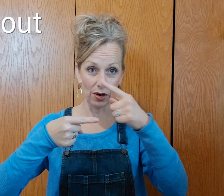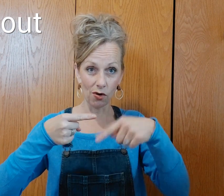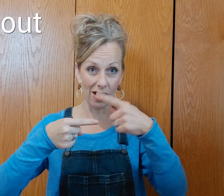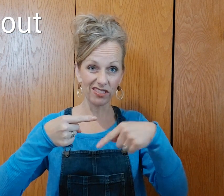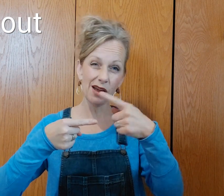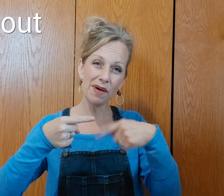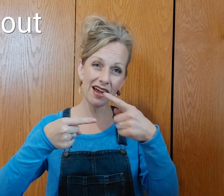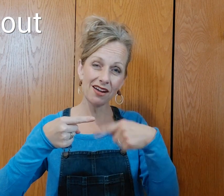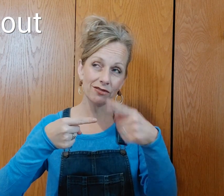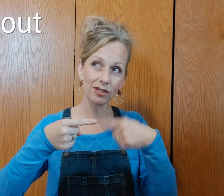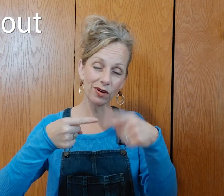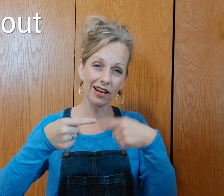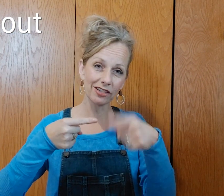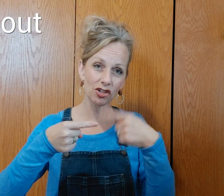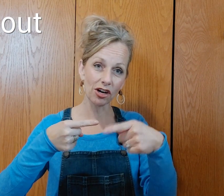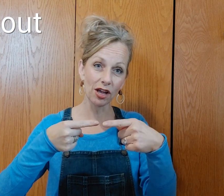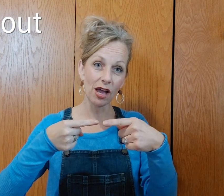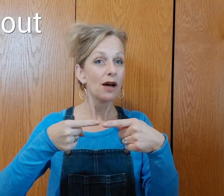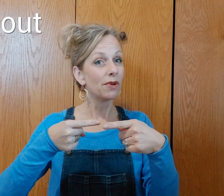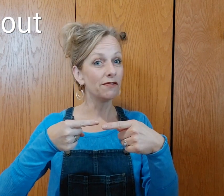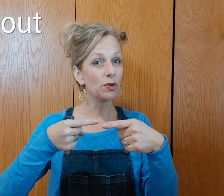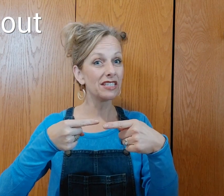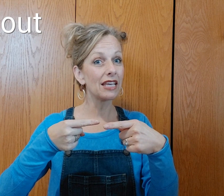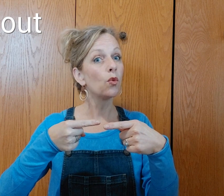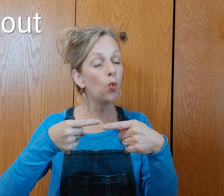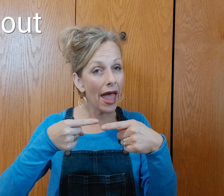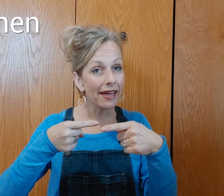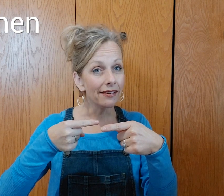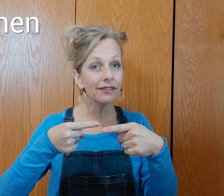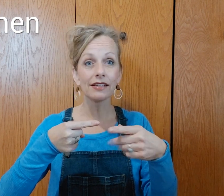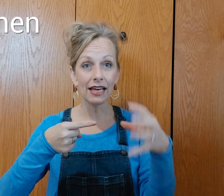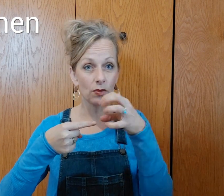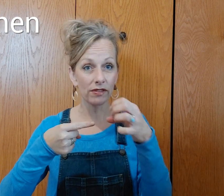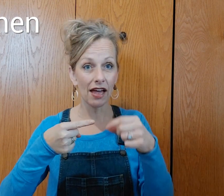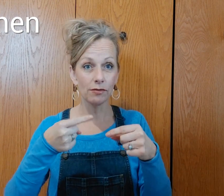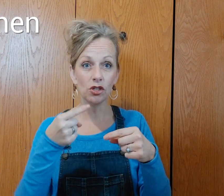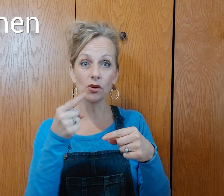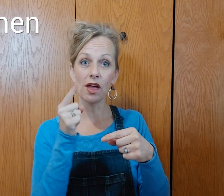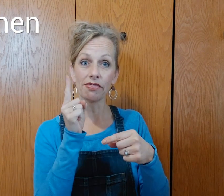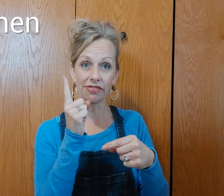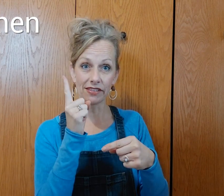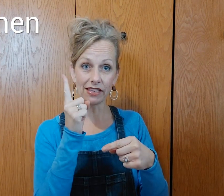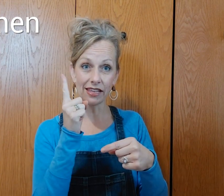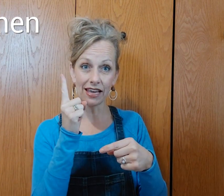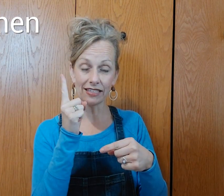go around. About, we're not as sure. But if you were to say when, because that's with time too, suddenly that